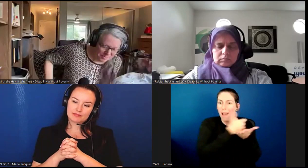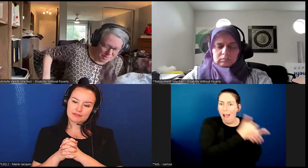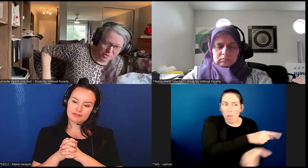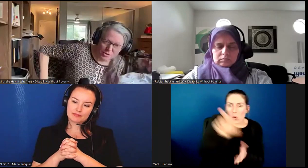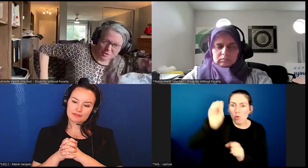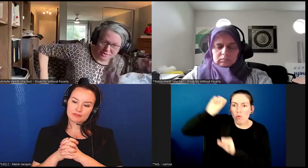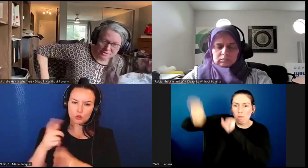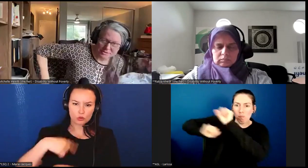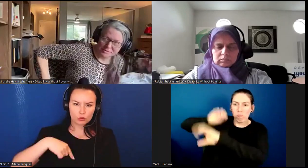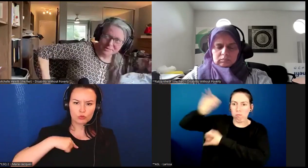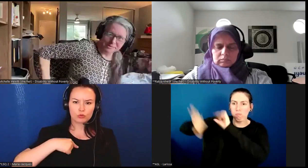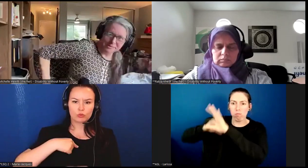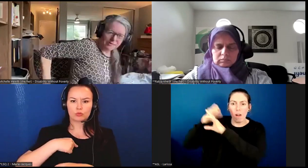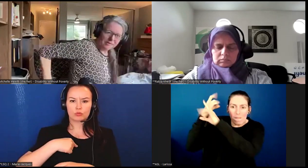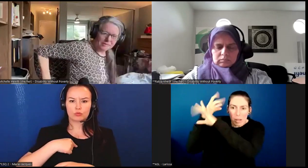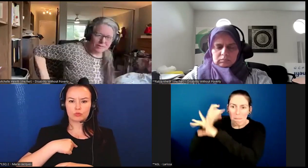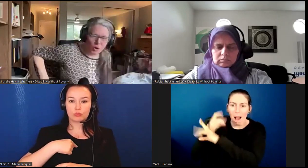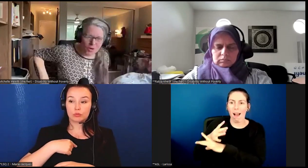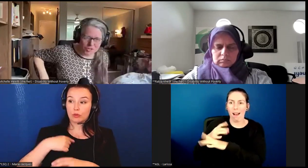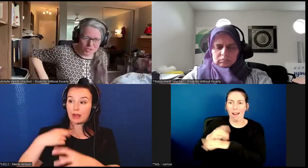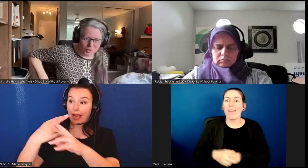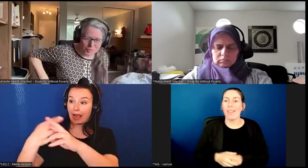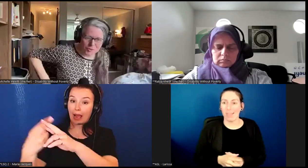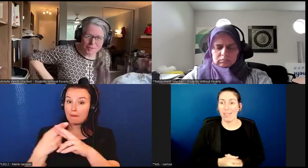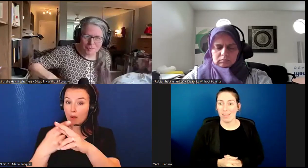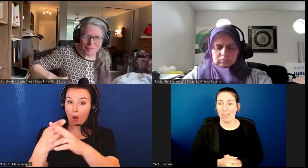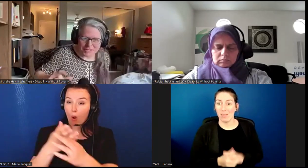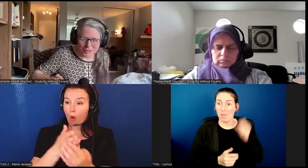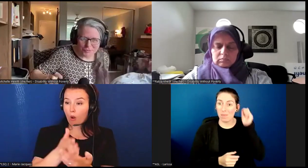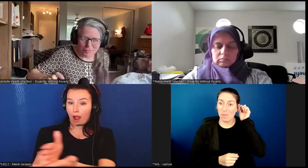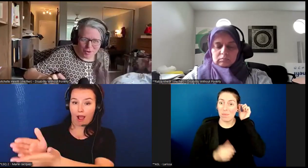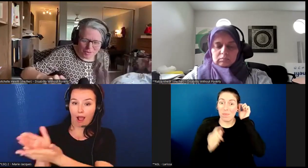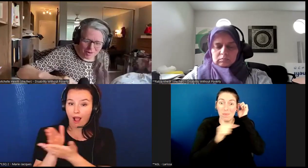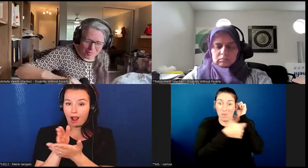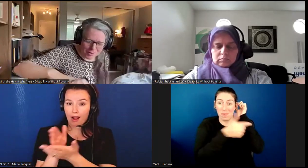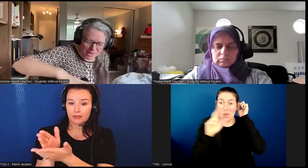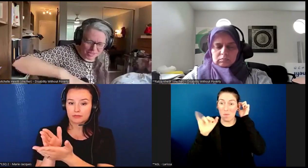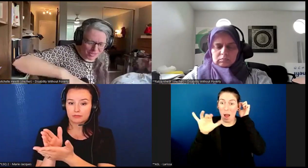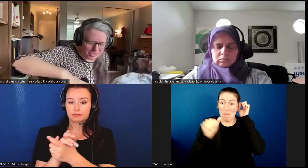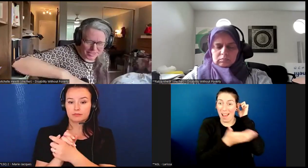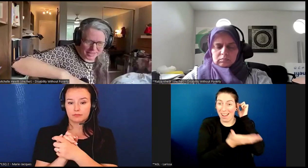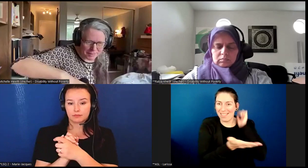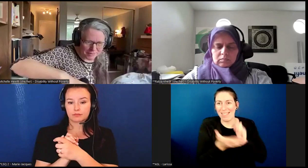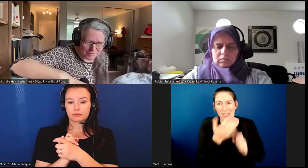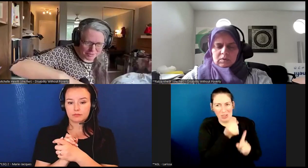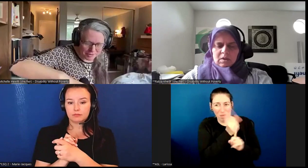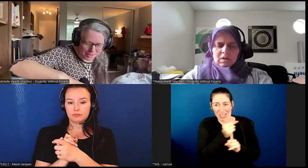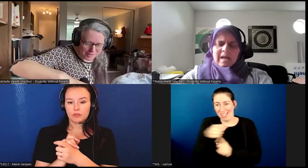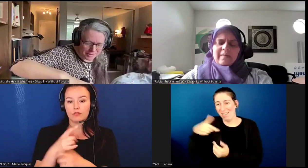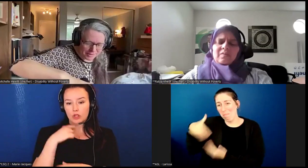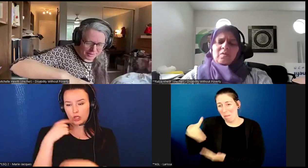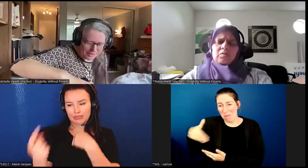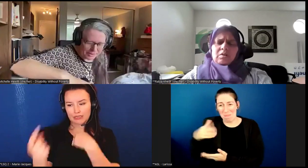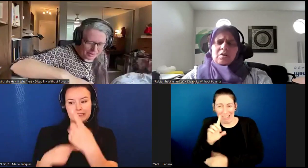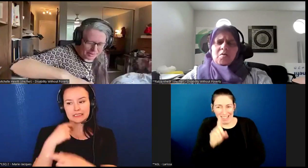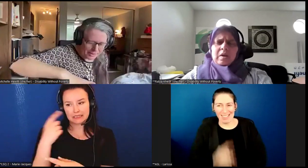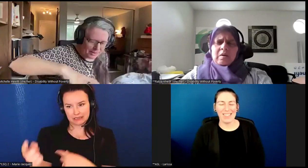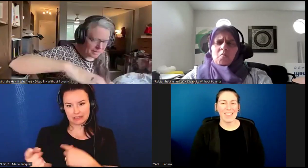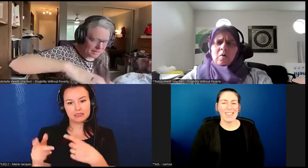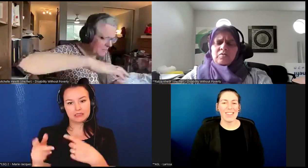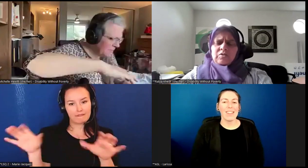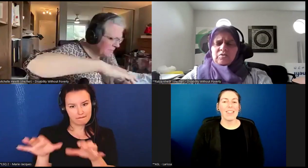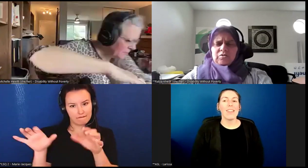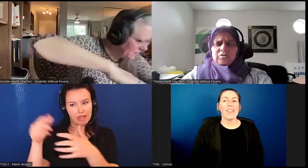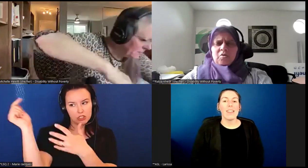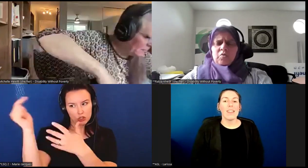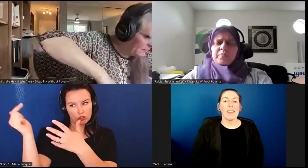let people know what to do. Back to you for a moment, Rabia, while I just get him out of his crate. Yeah, so knowing